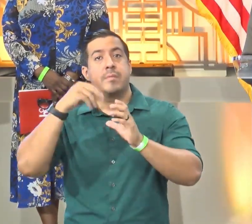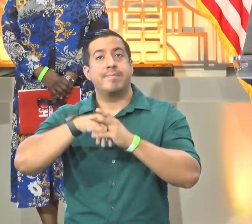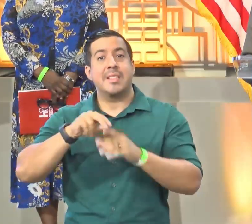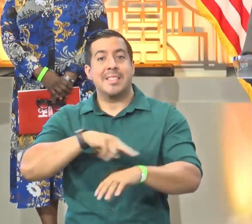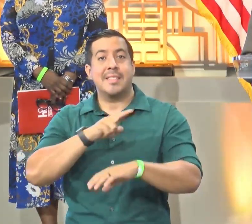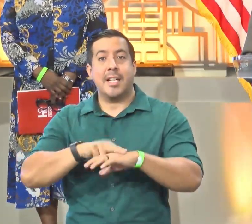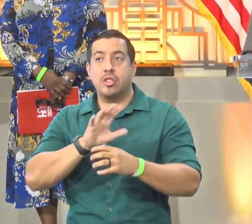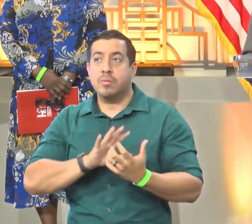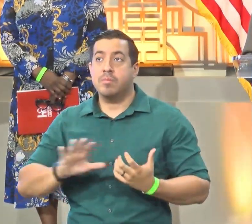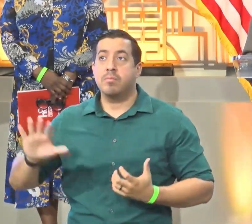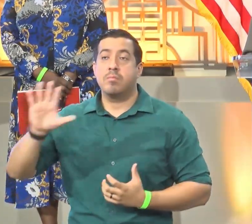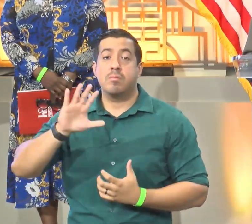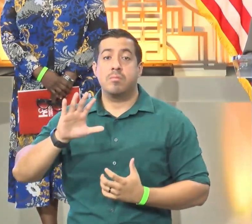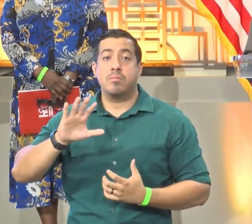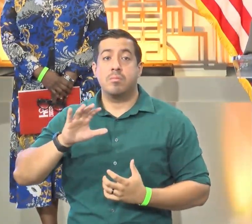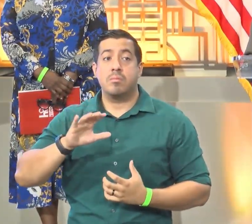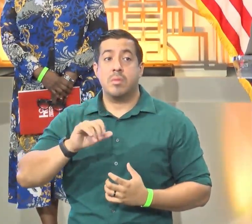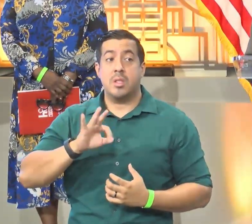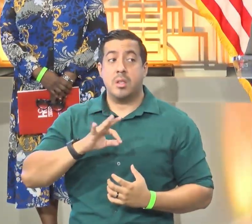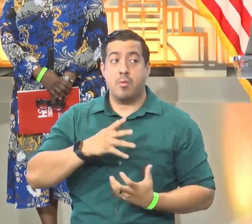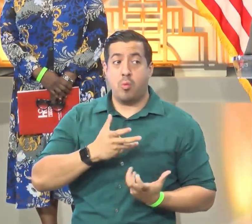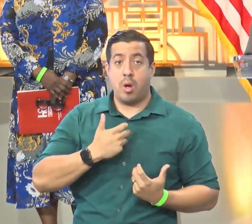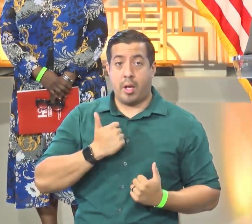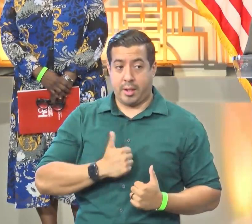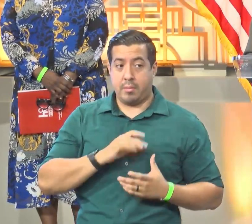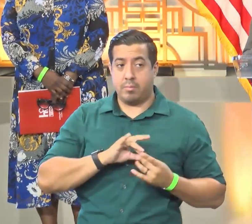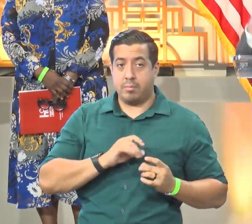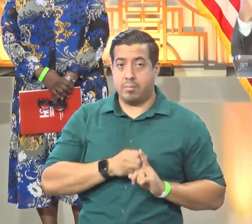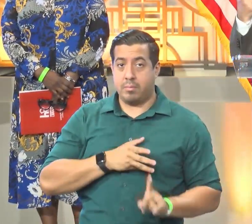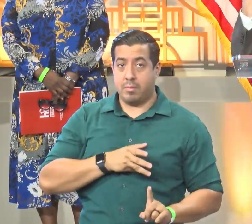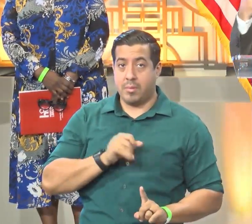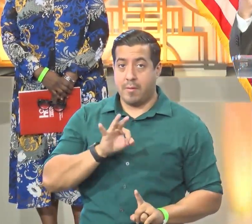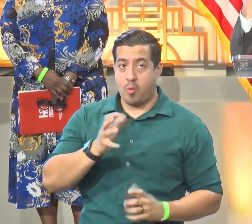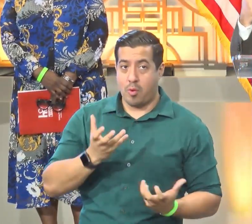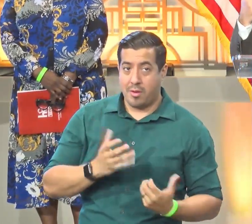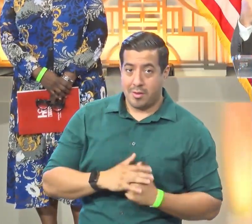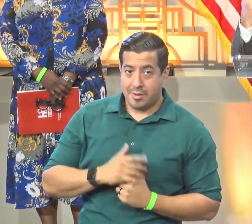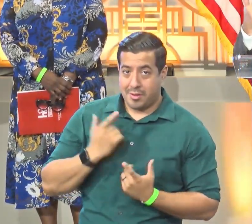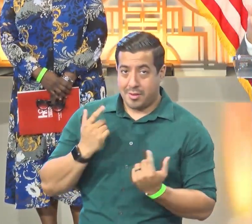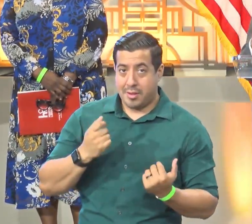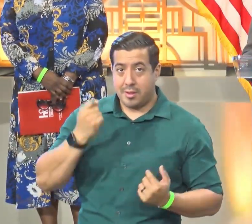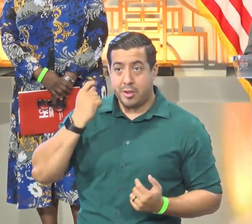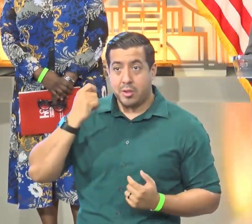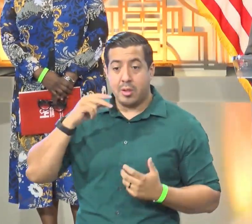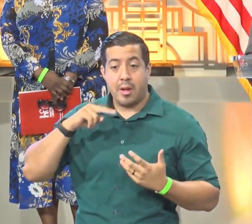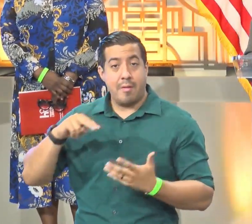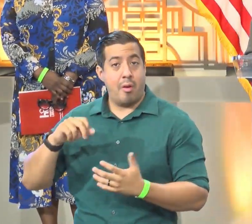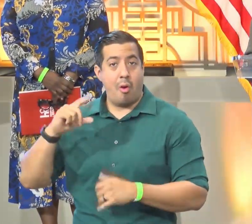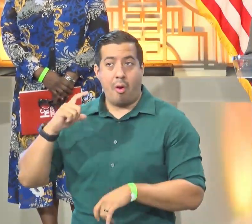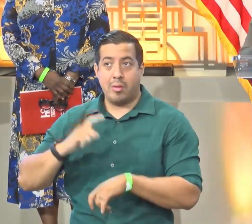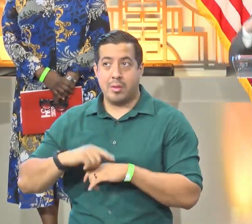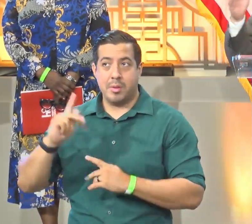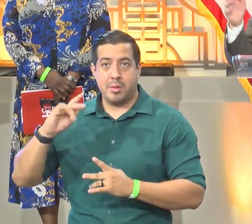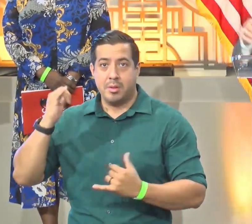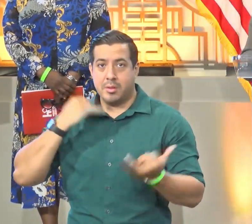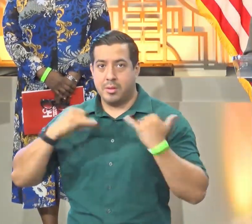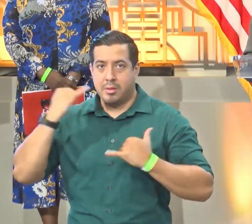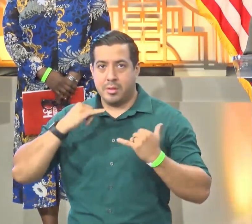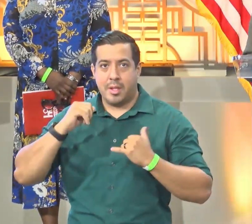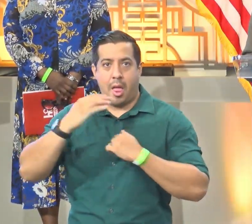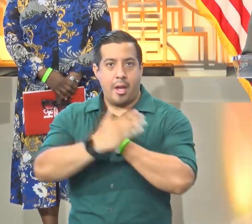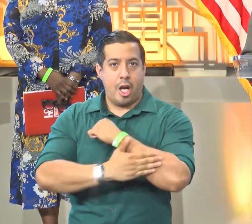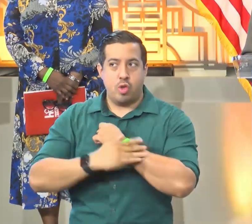nation, and if you want, I can tell you more about that. I receive calls all the time from around the